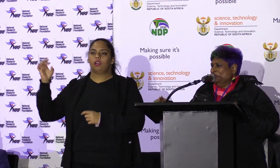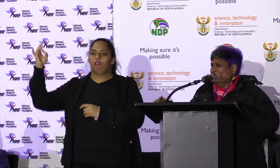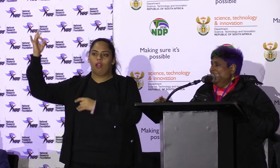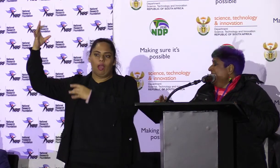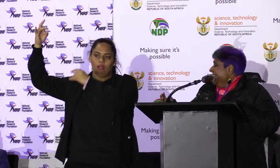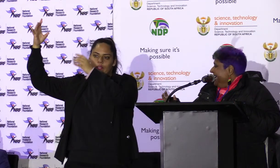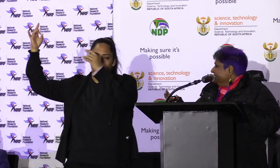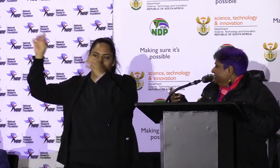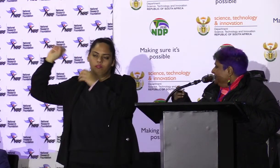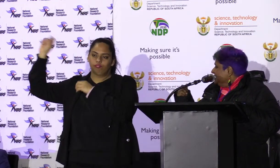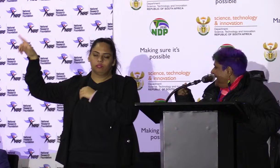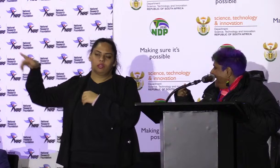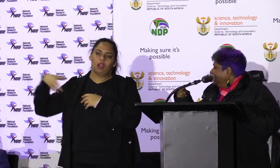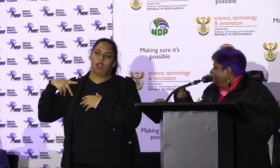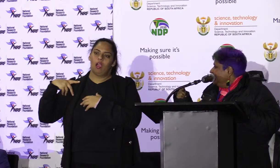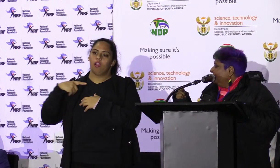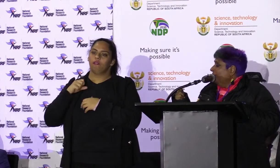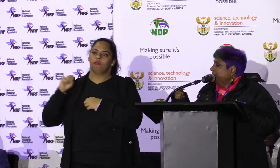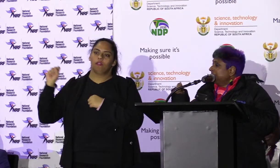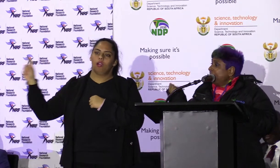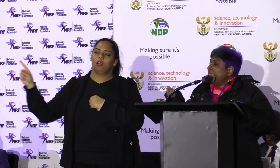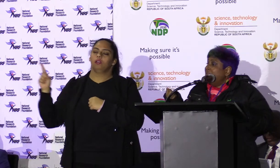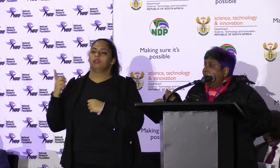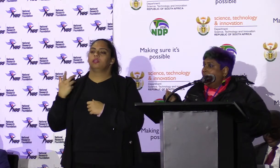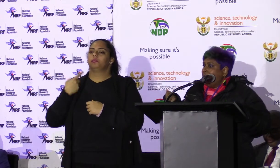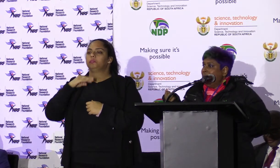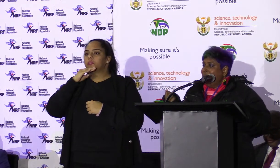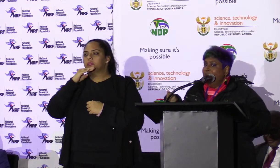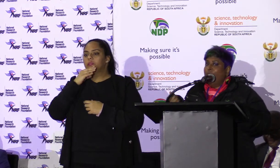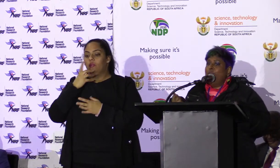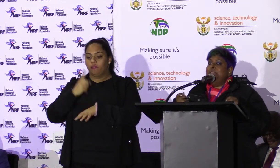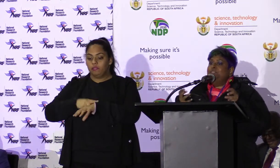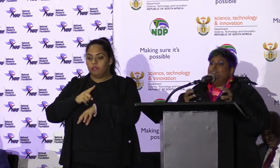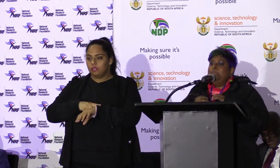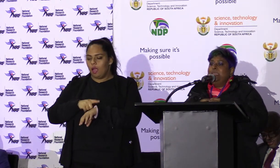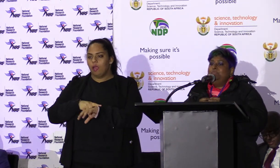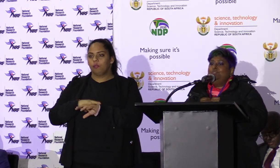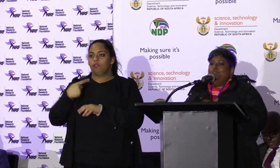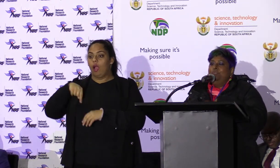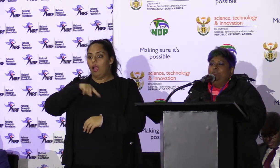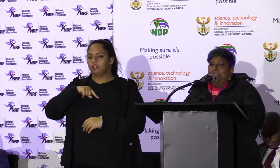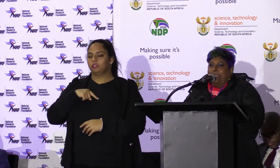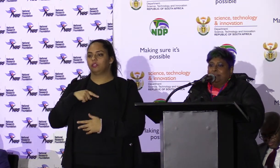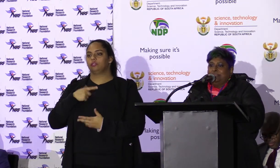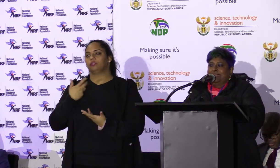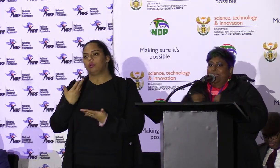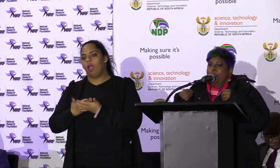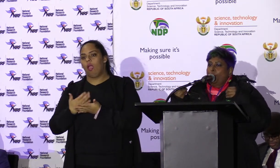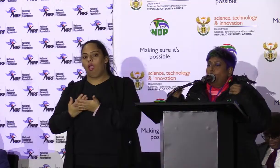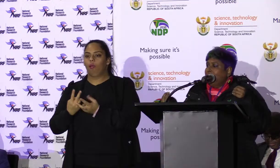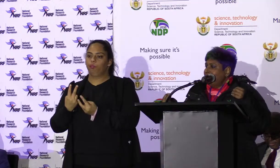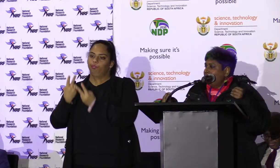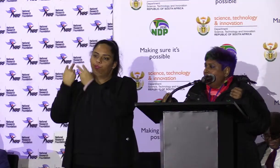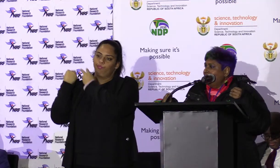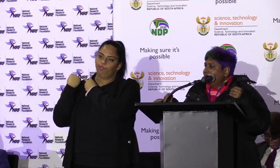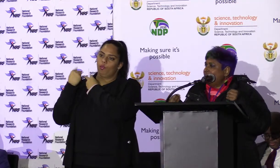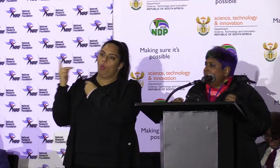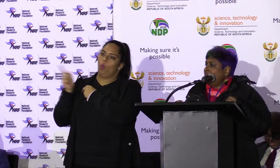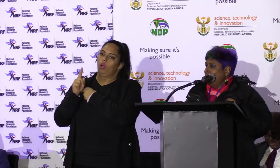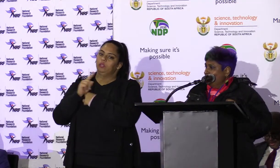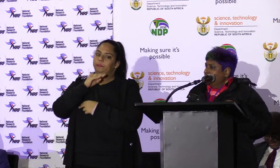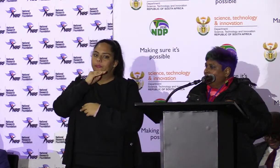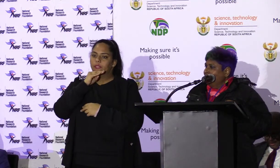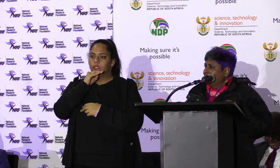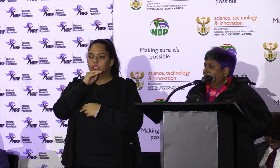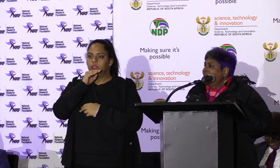away. And so, this idea of deep time for us to be able to reflect what it means